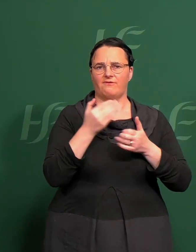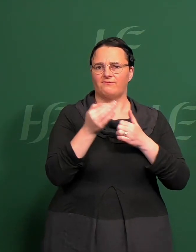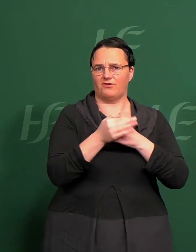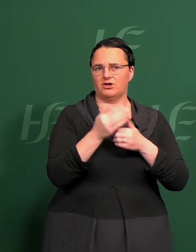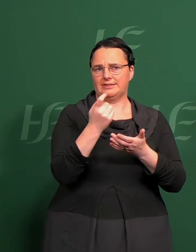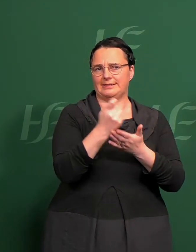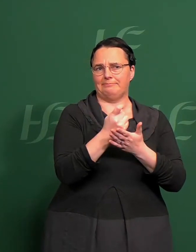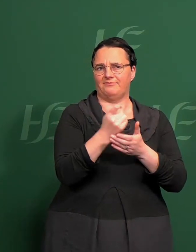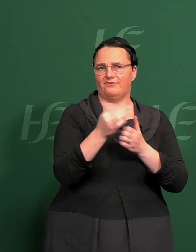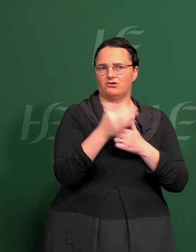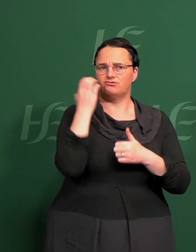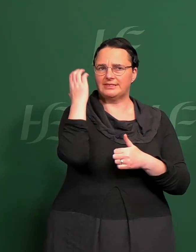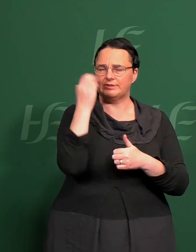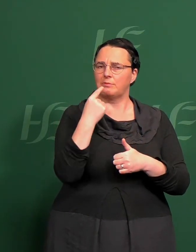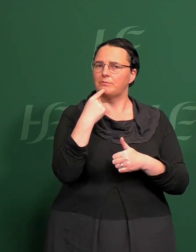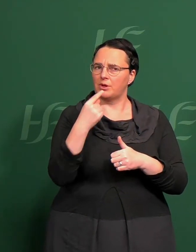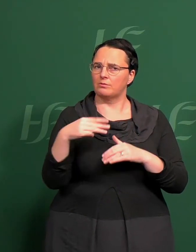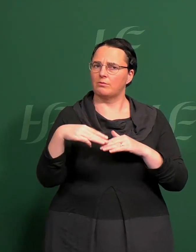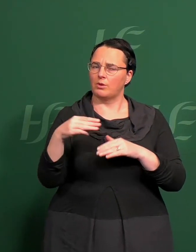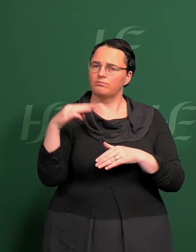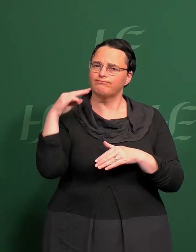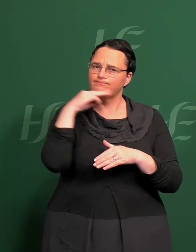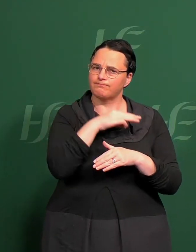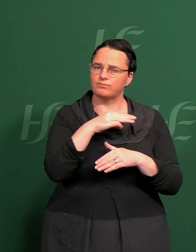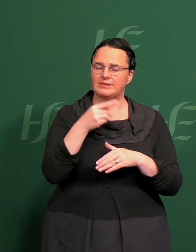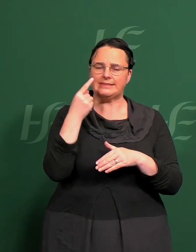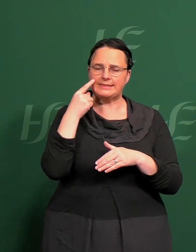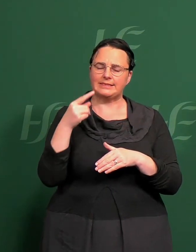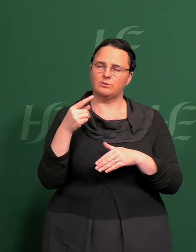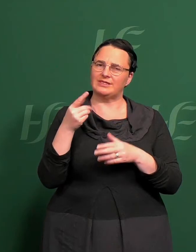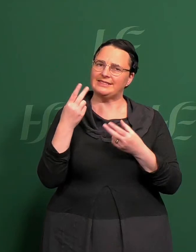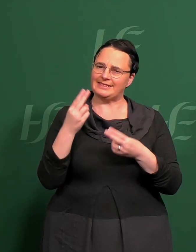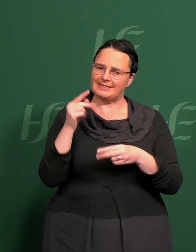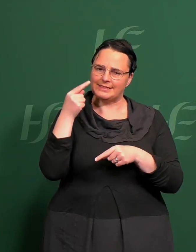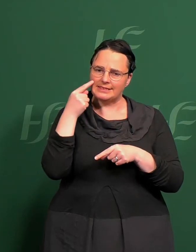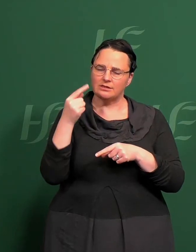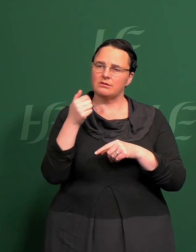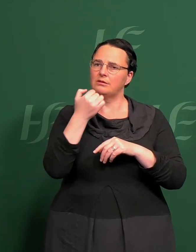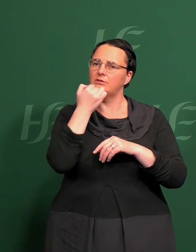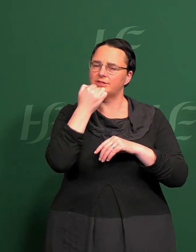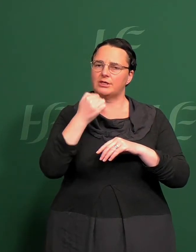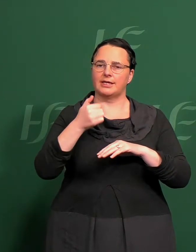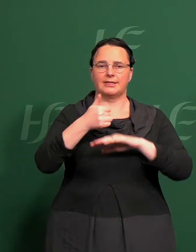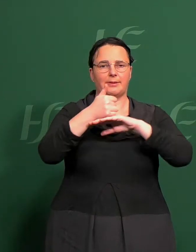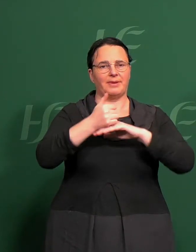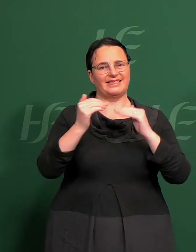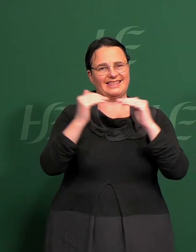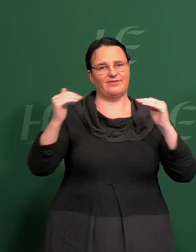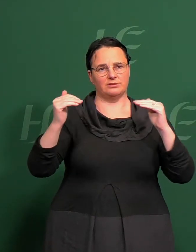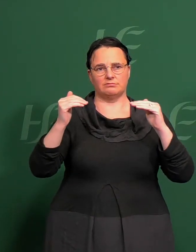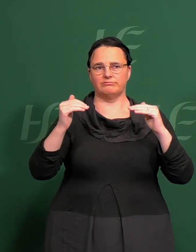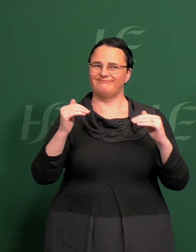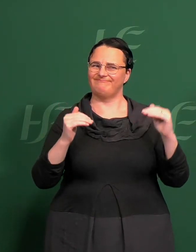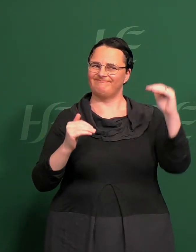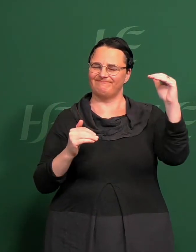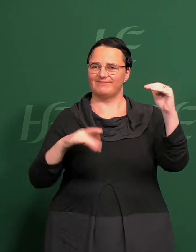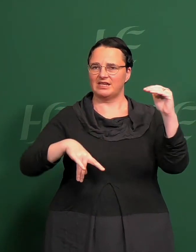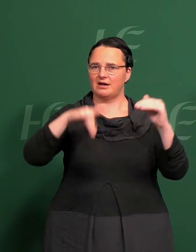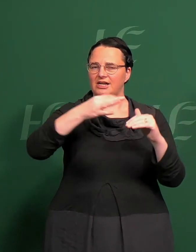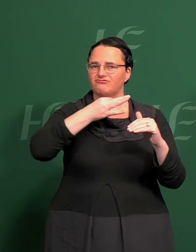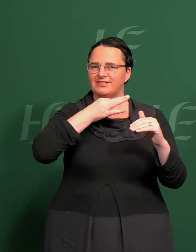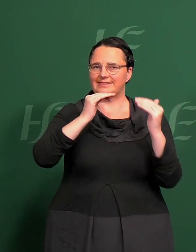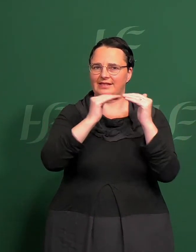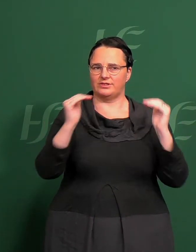But more importantly, as important, we need to see a continued downward trend because the base level that we're at puts us at extremely high risk